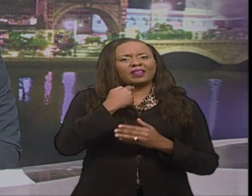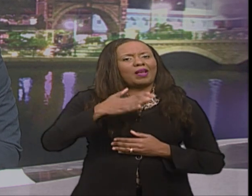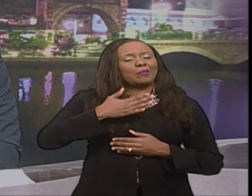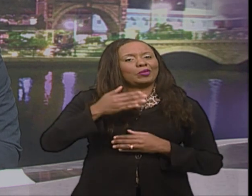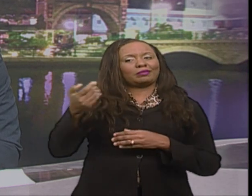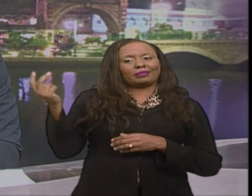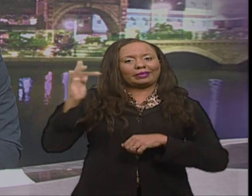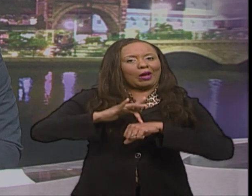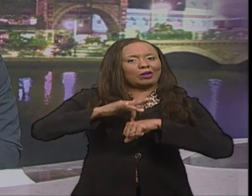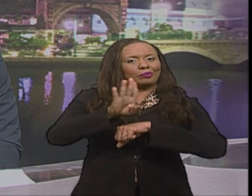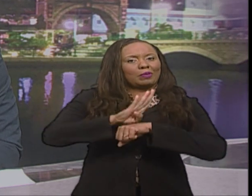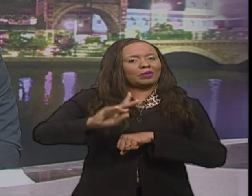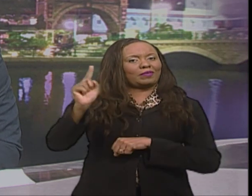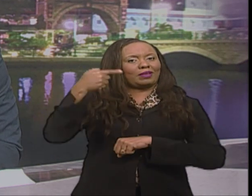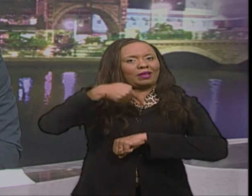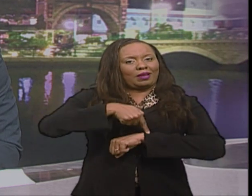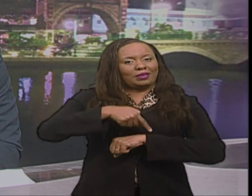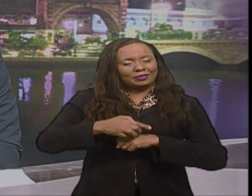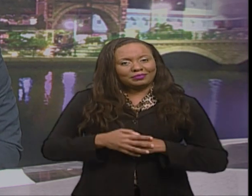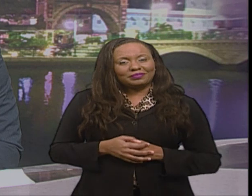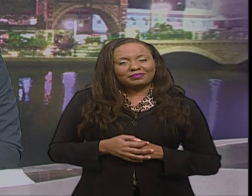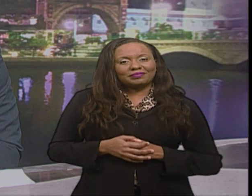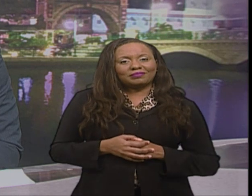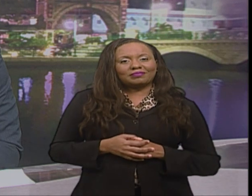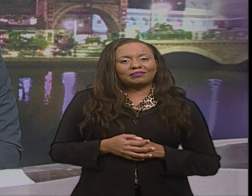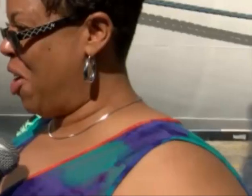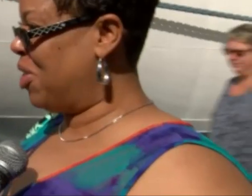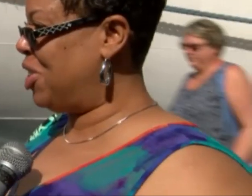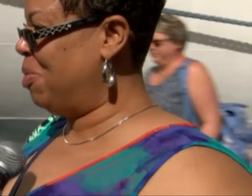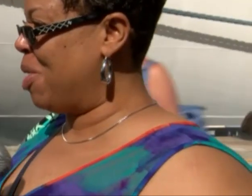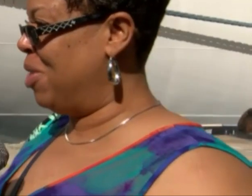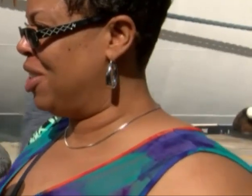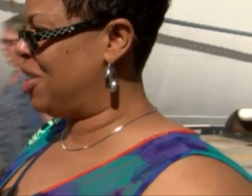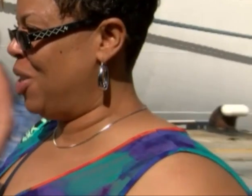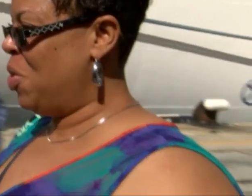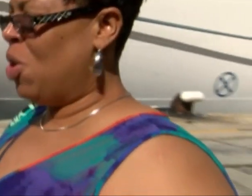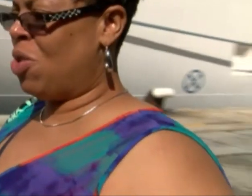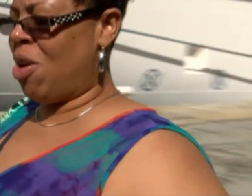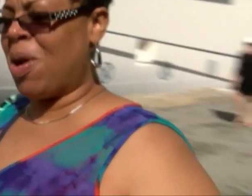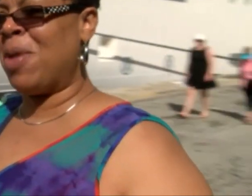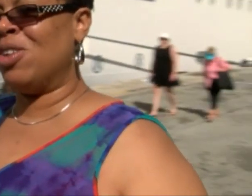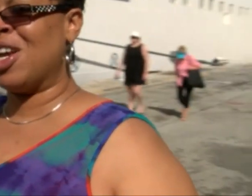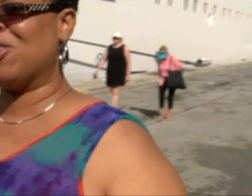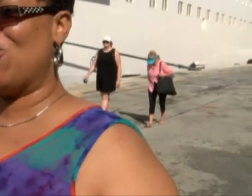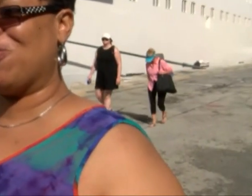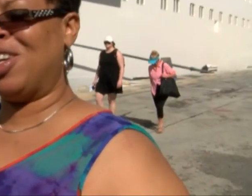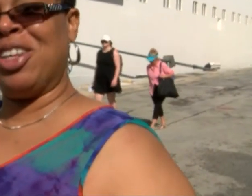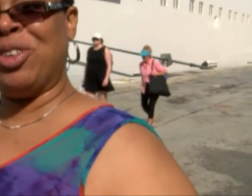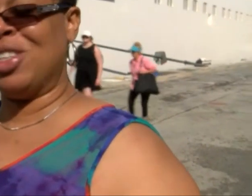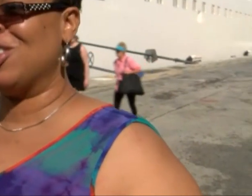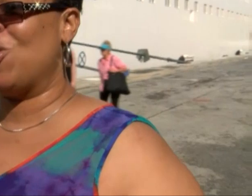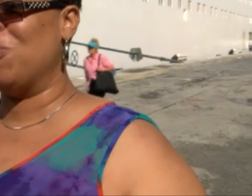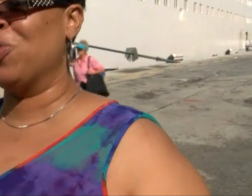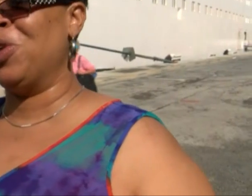happy to be in Barbados for the first time. We just got off the ship, so I'm looking to see what all Barbados has to offer. I